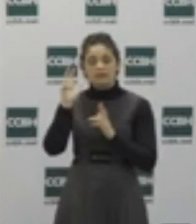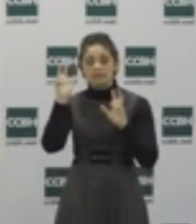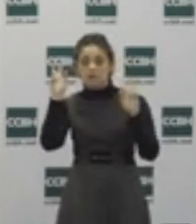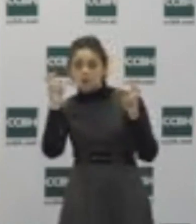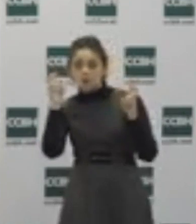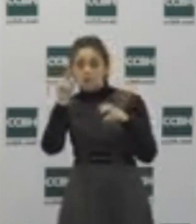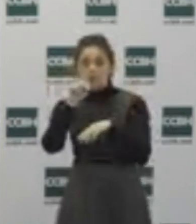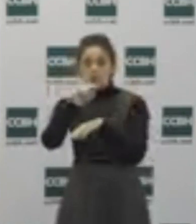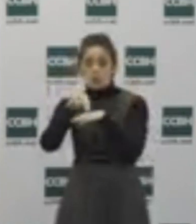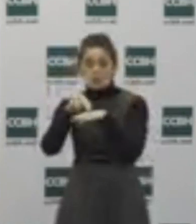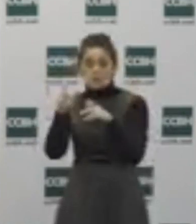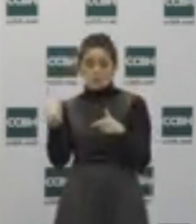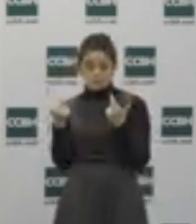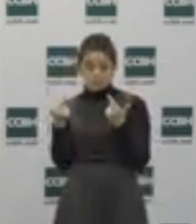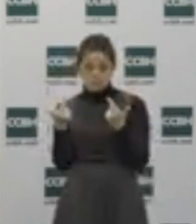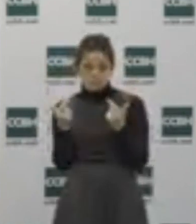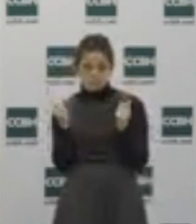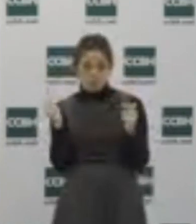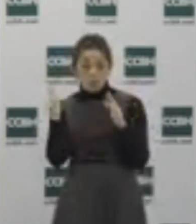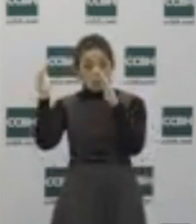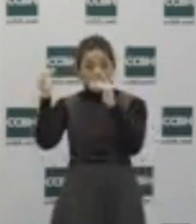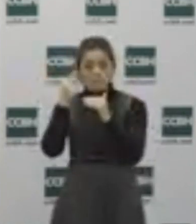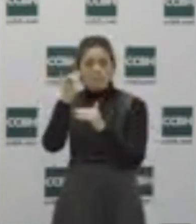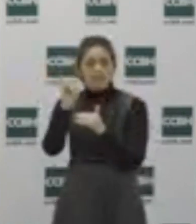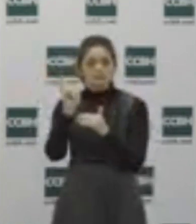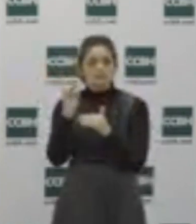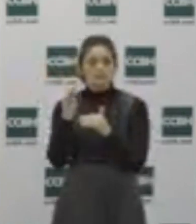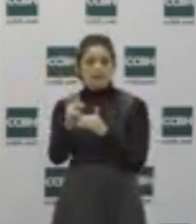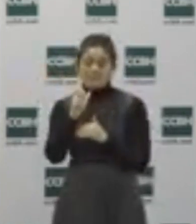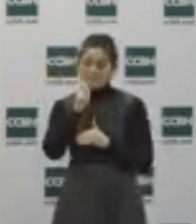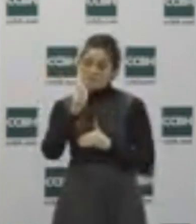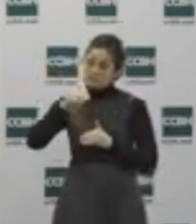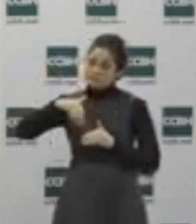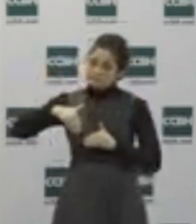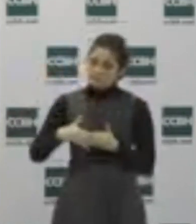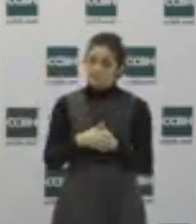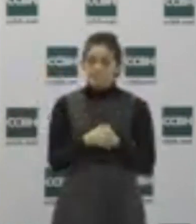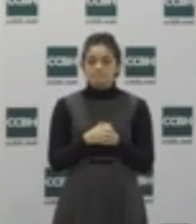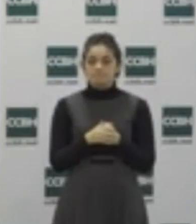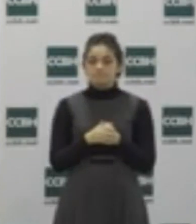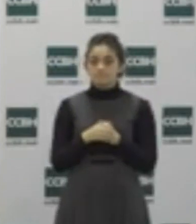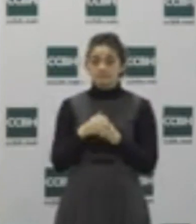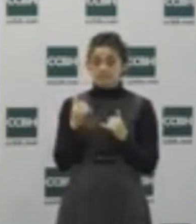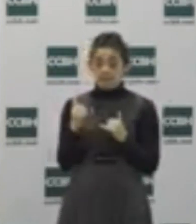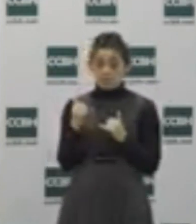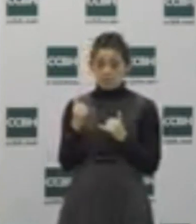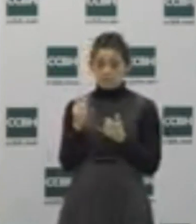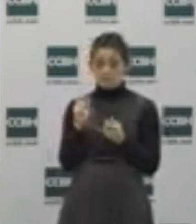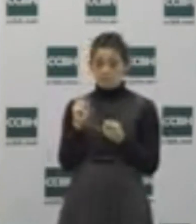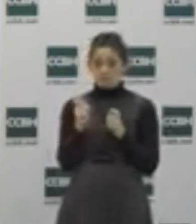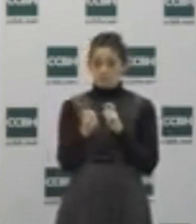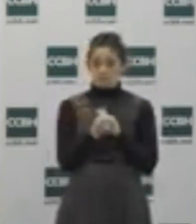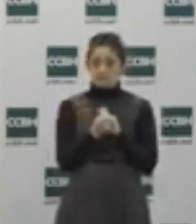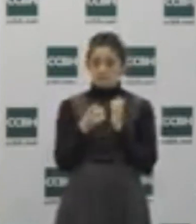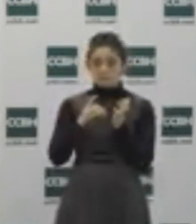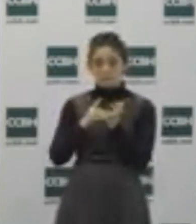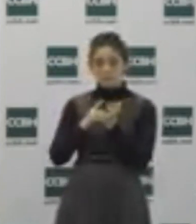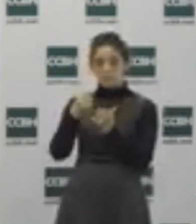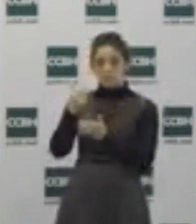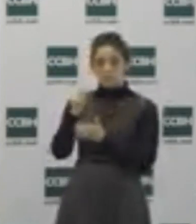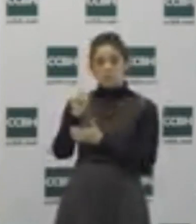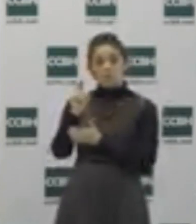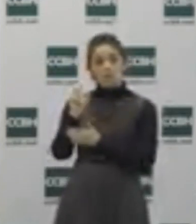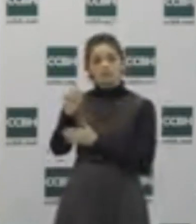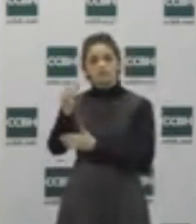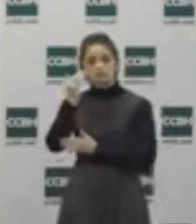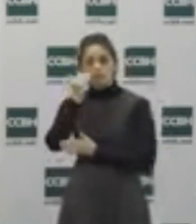normal life that we all hope for. I would end as I transition to Dr. Gullett to